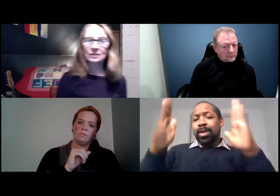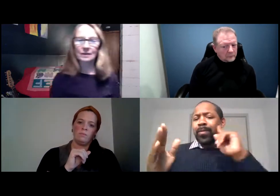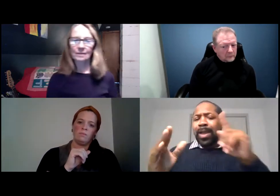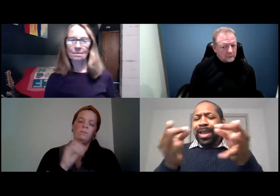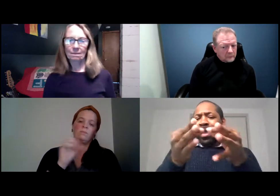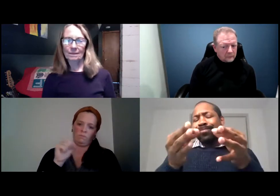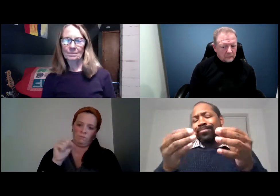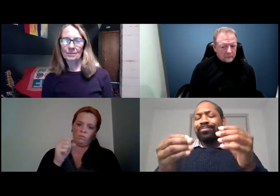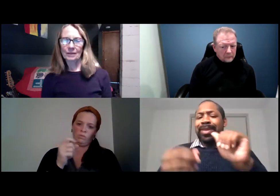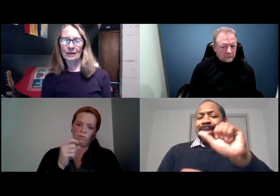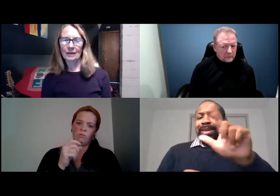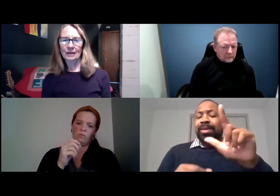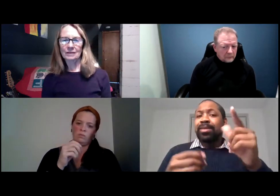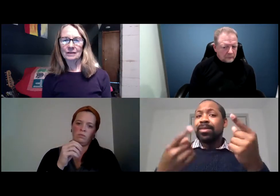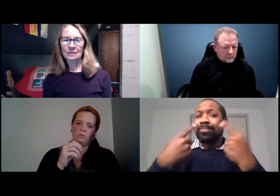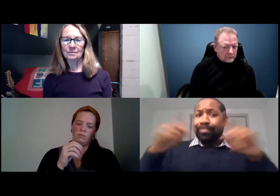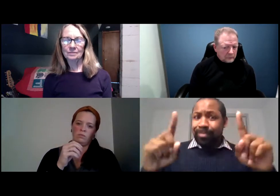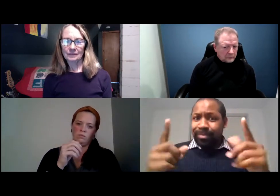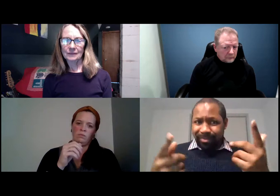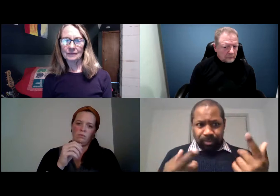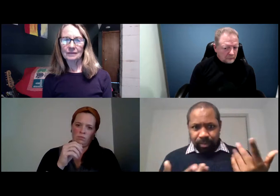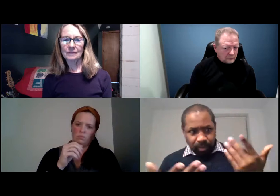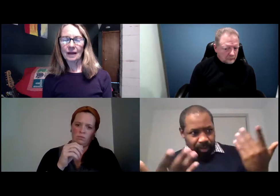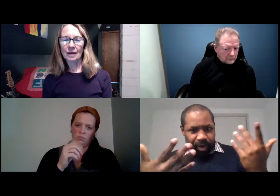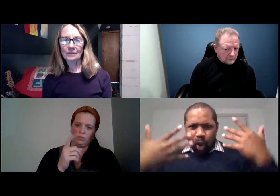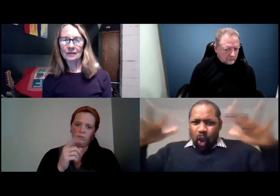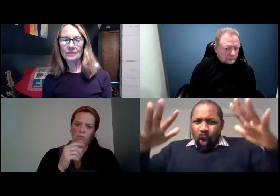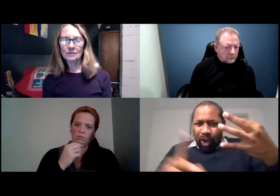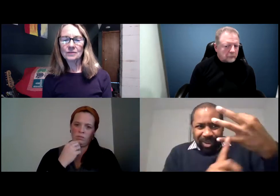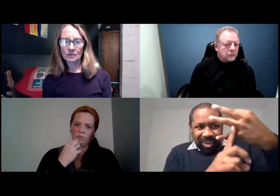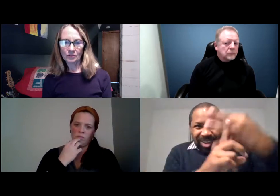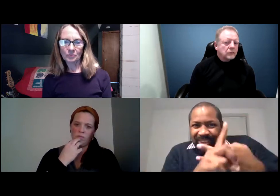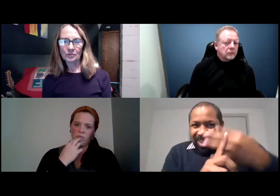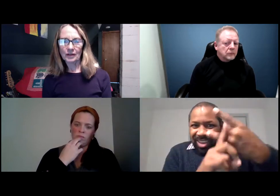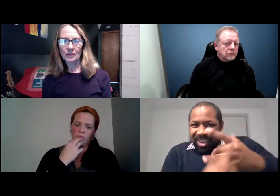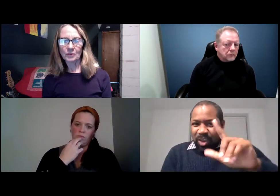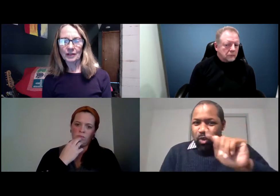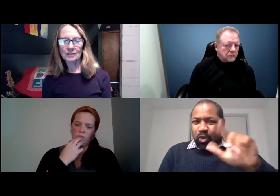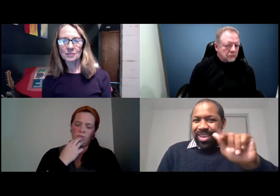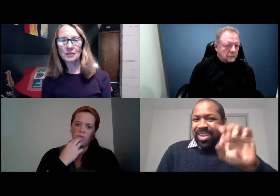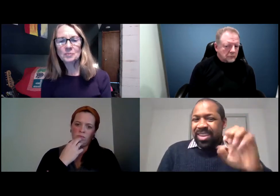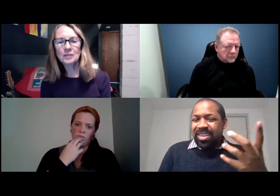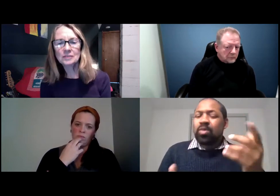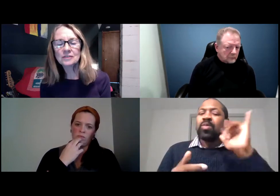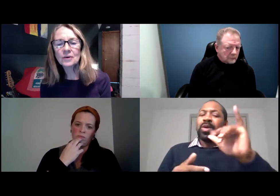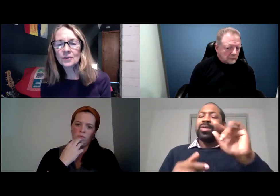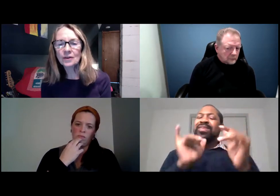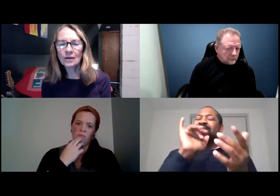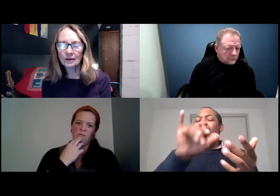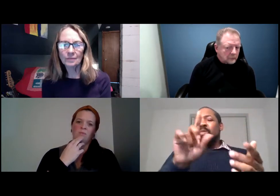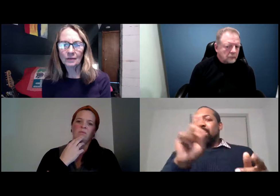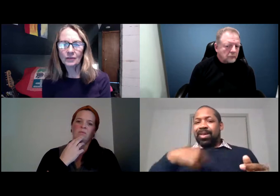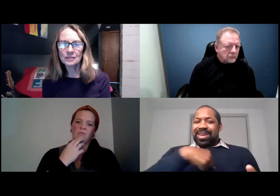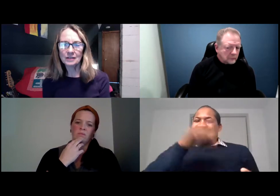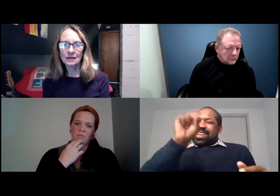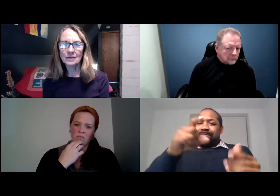COVID. And yeah, they do need to provide equal access, but it's been so